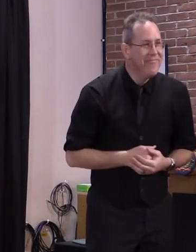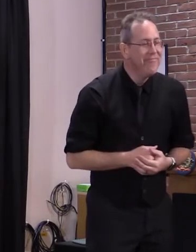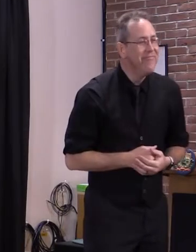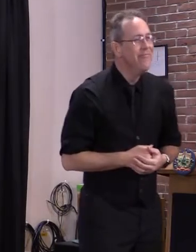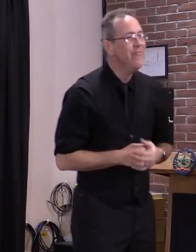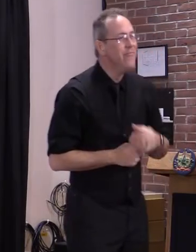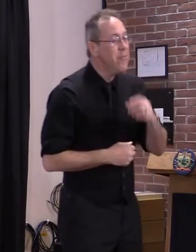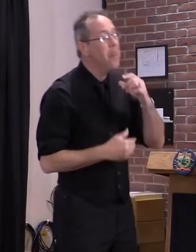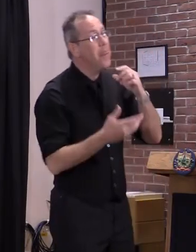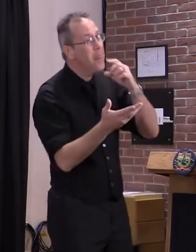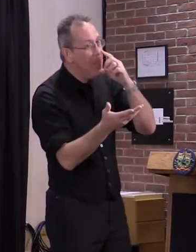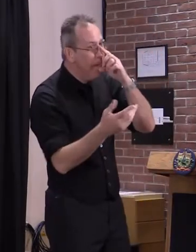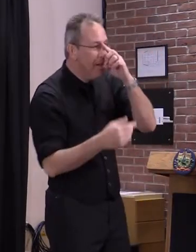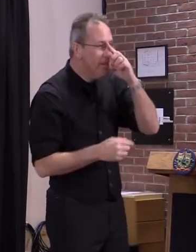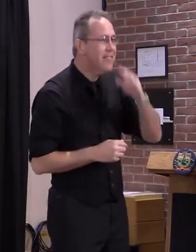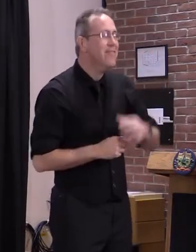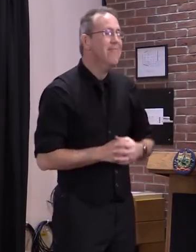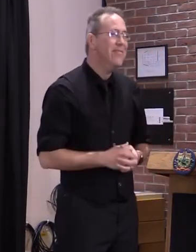Yeah, this is an